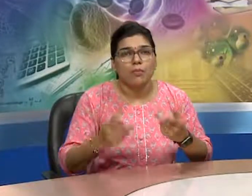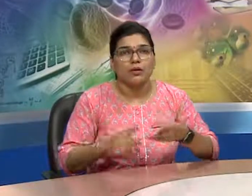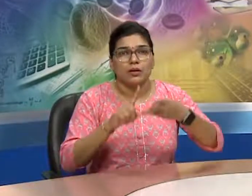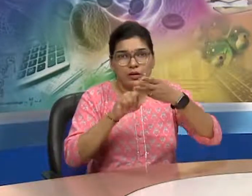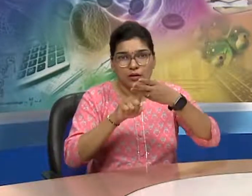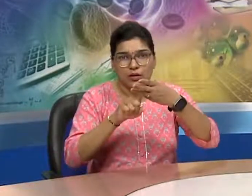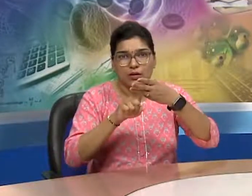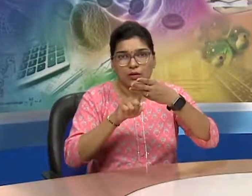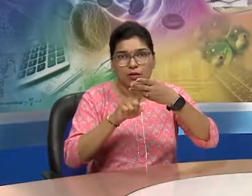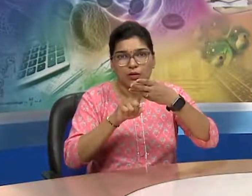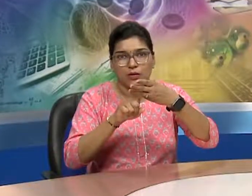which was